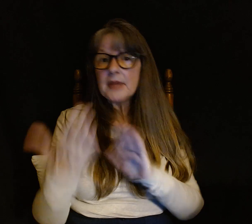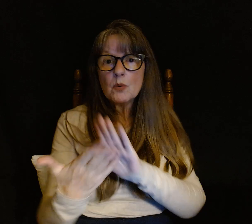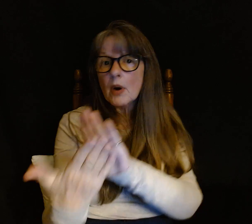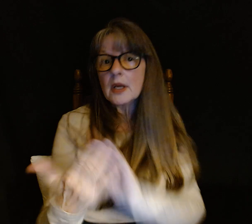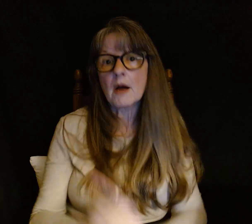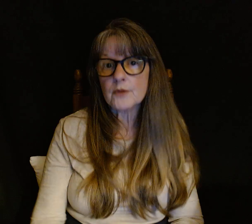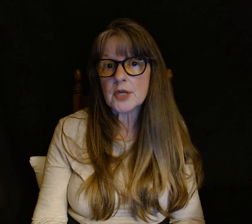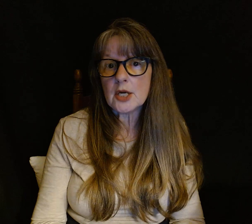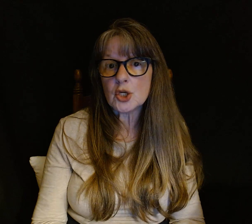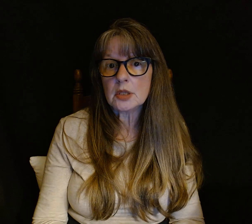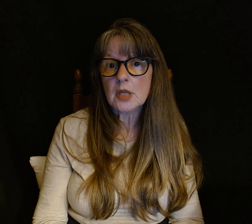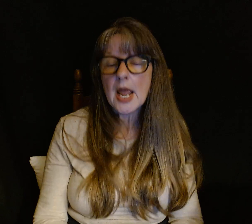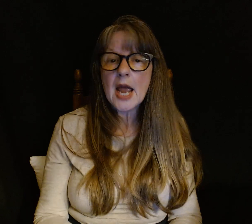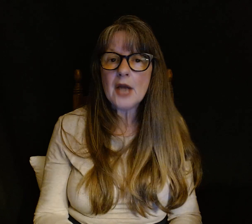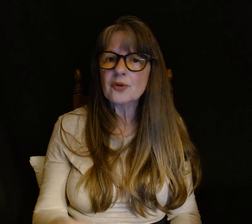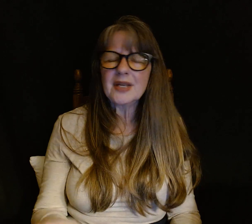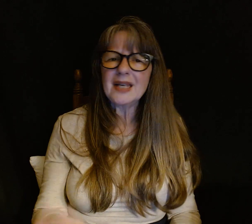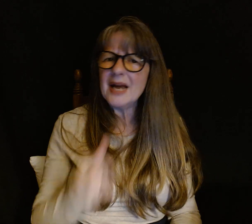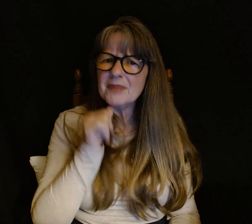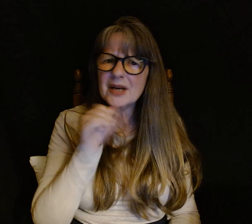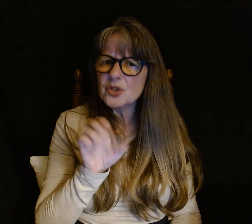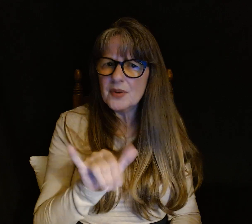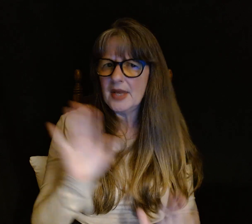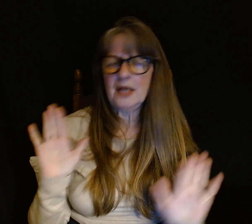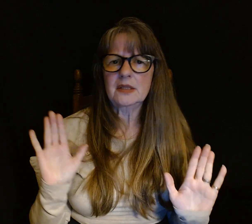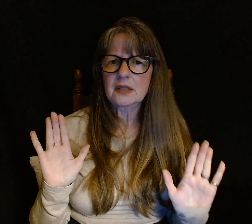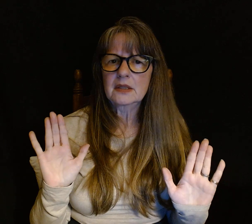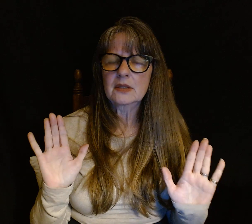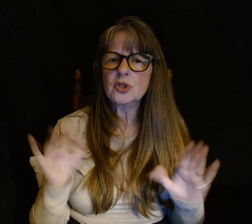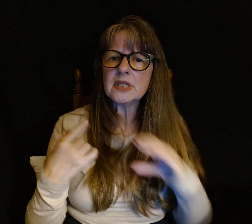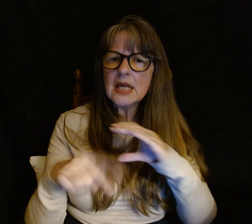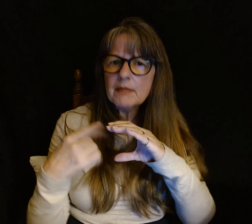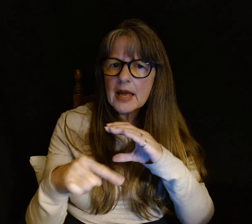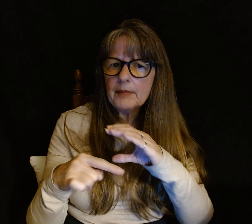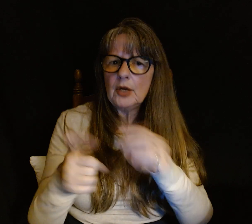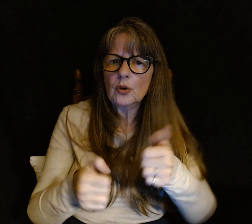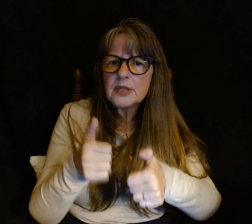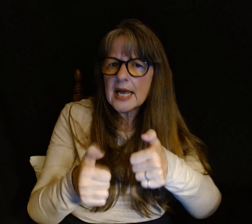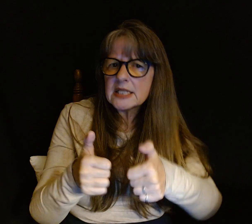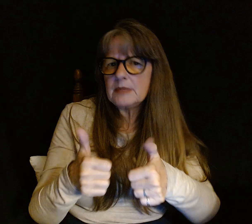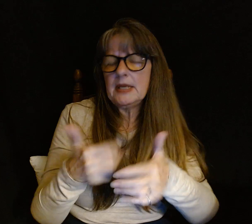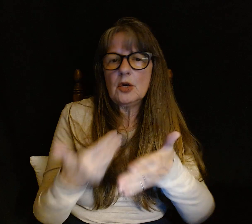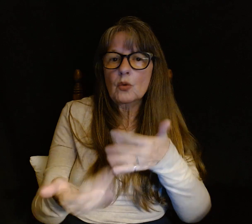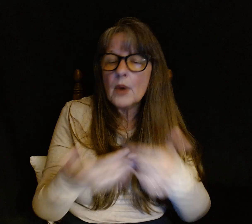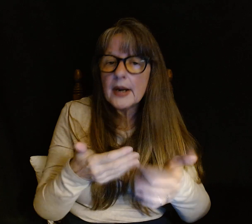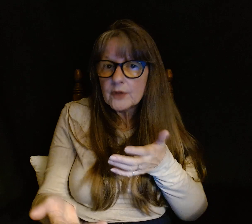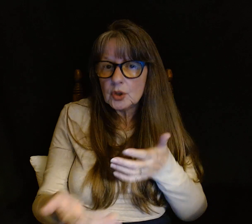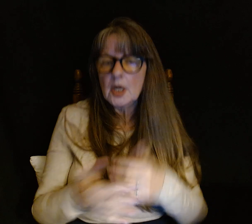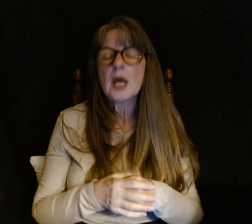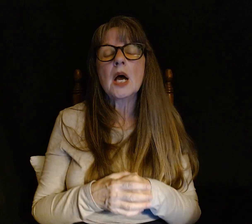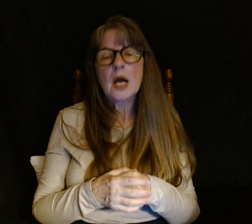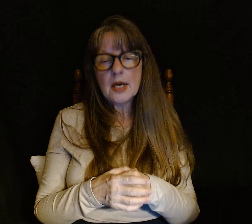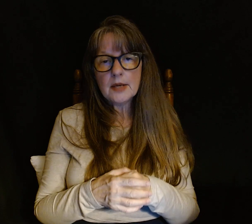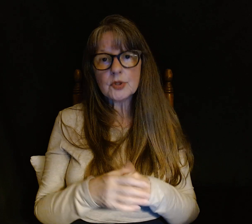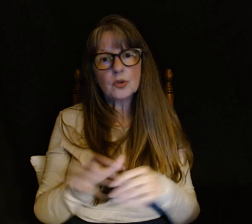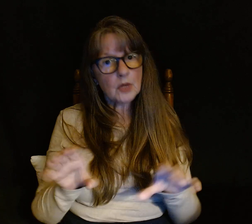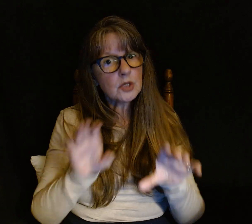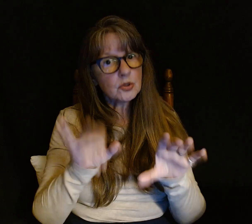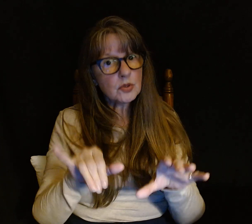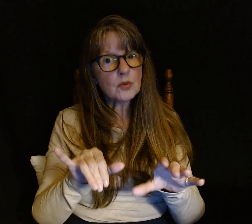want a confrontation, and you're thinking, I'm not doing that. Just email me or text me or whatever. So you can do those